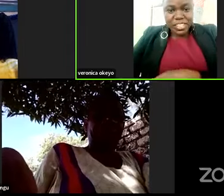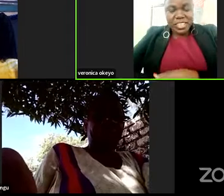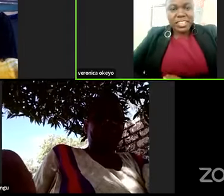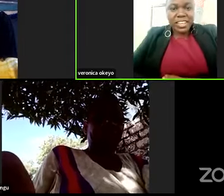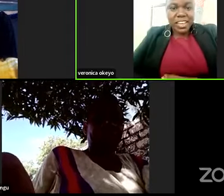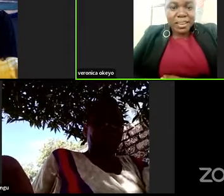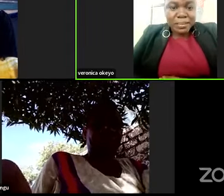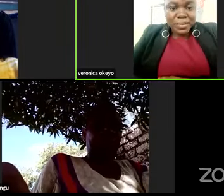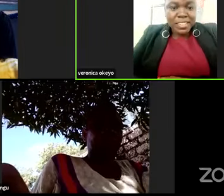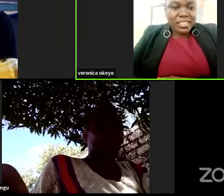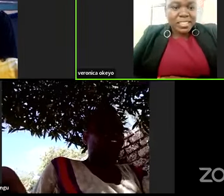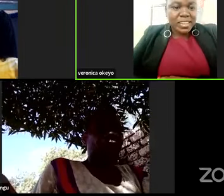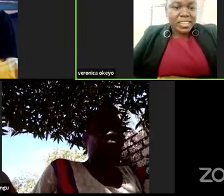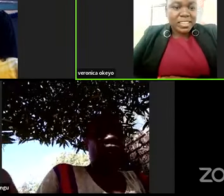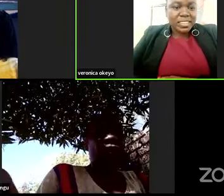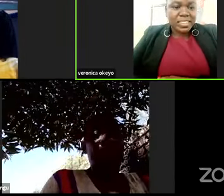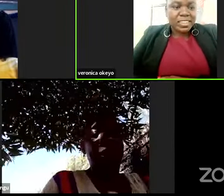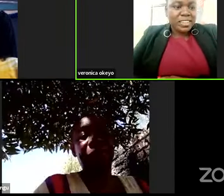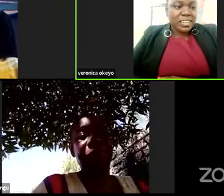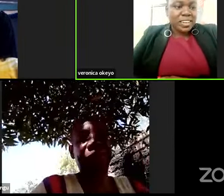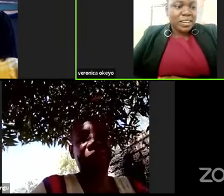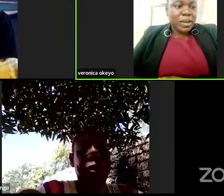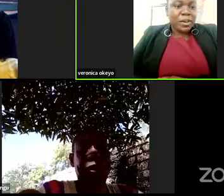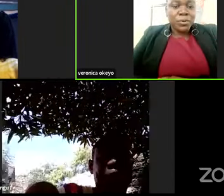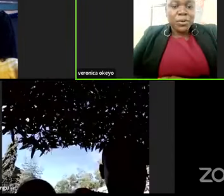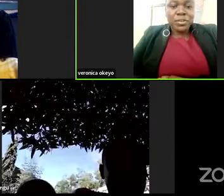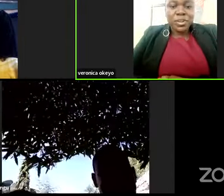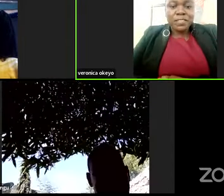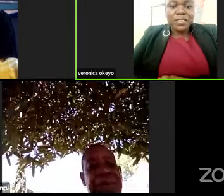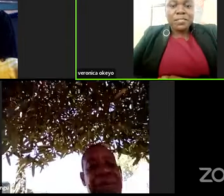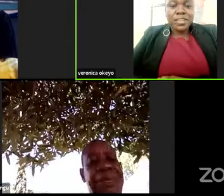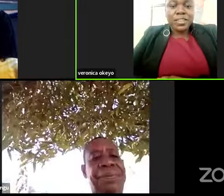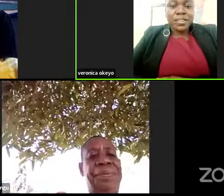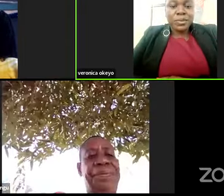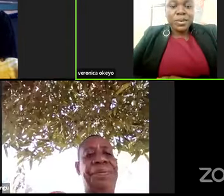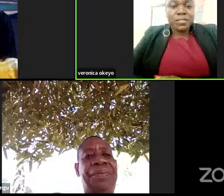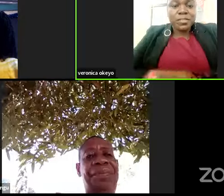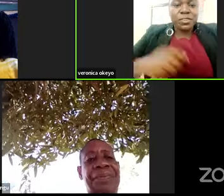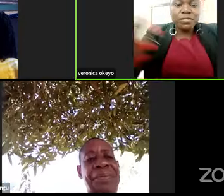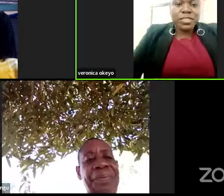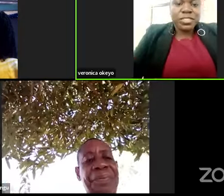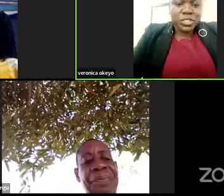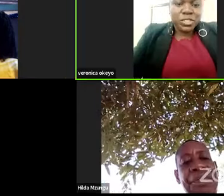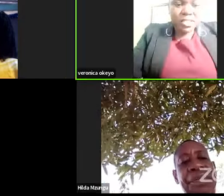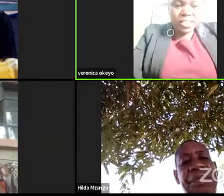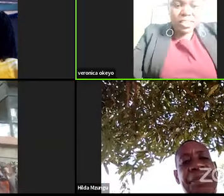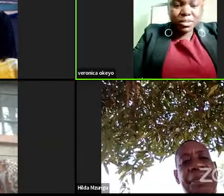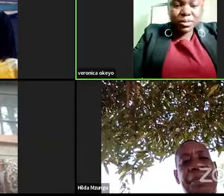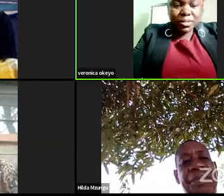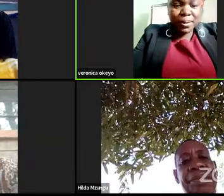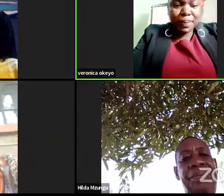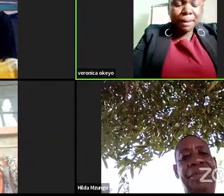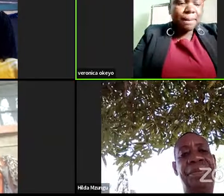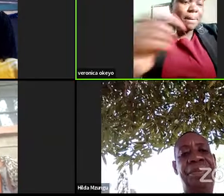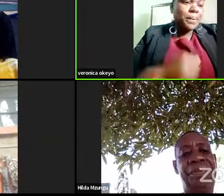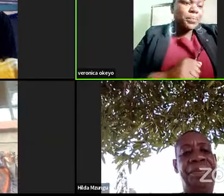your time, and I hope you're going to have a very, very wonderful conversation here today. So